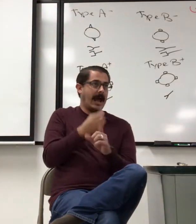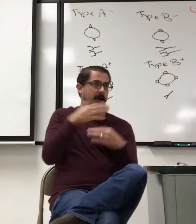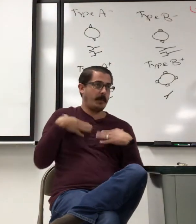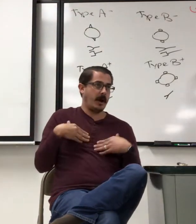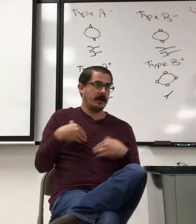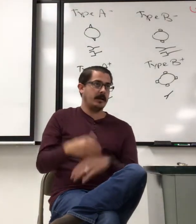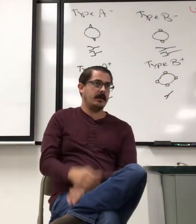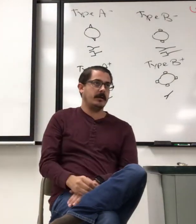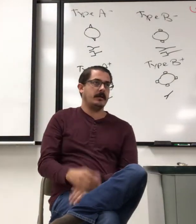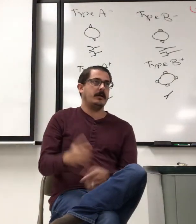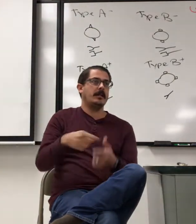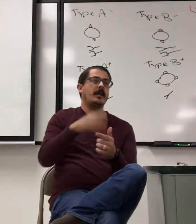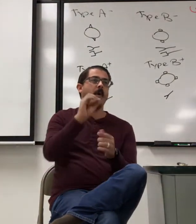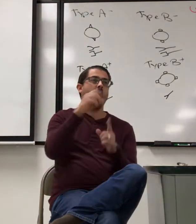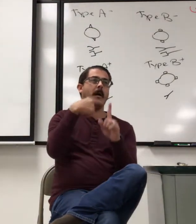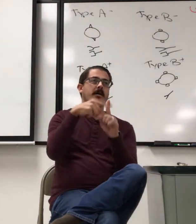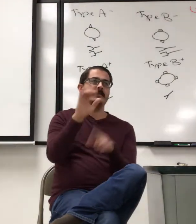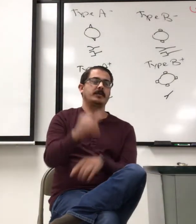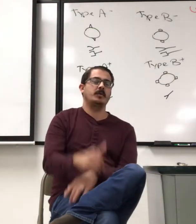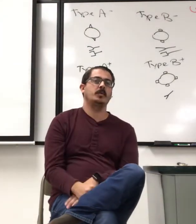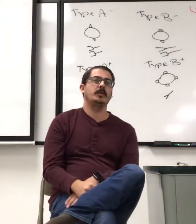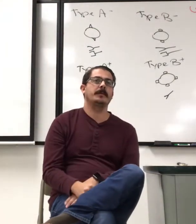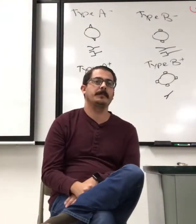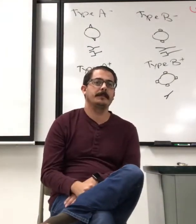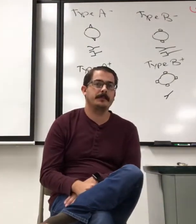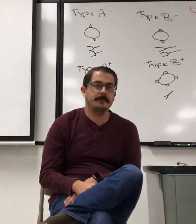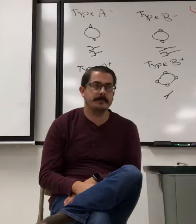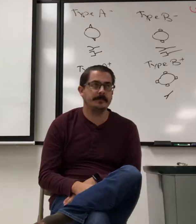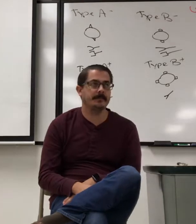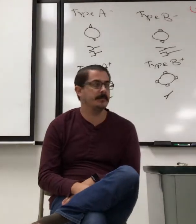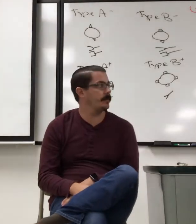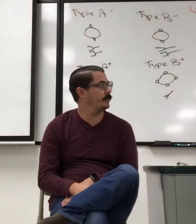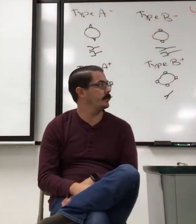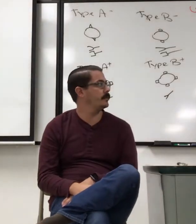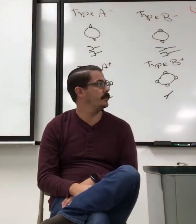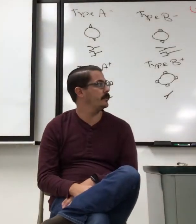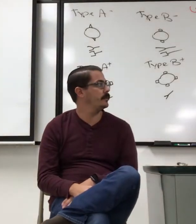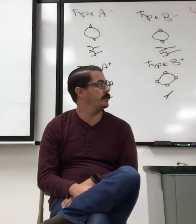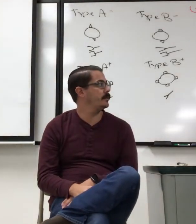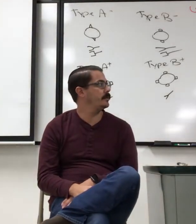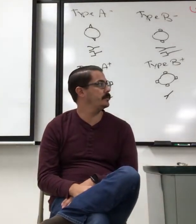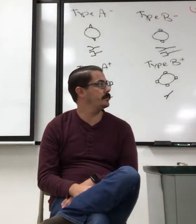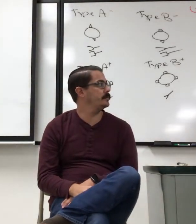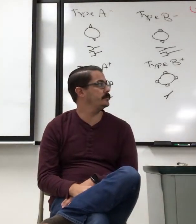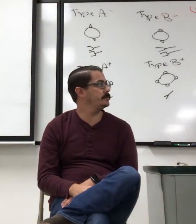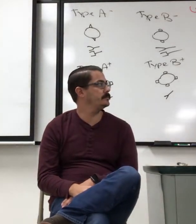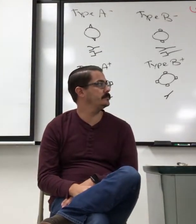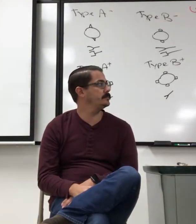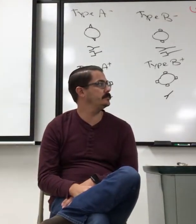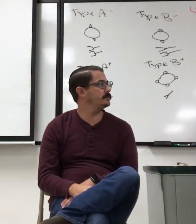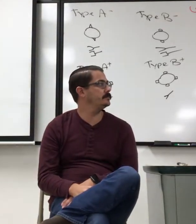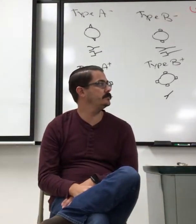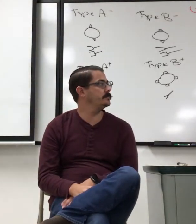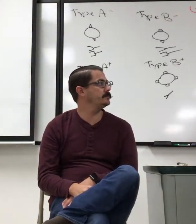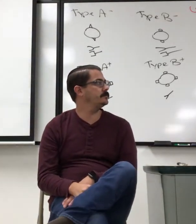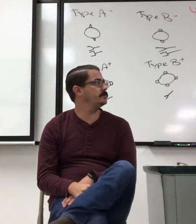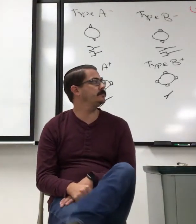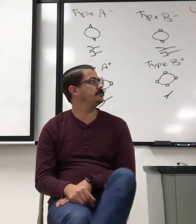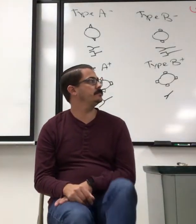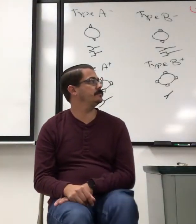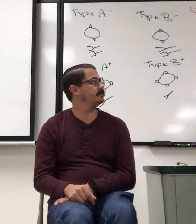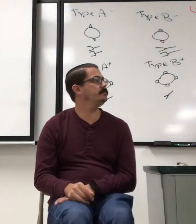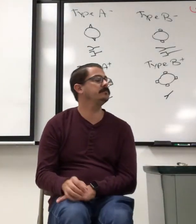here's O positive. O positive is, well, just the RH